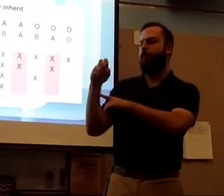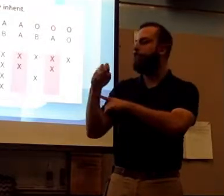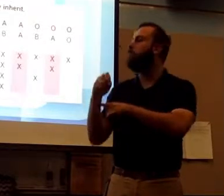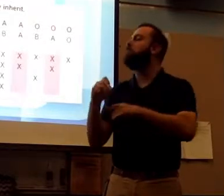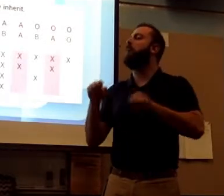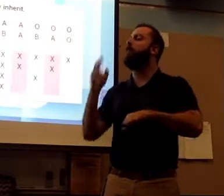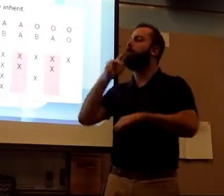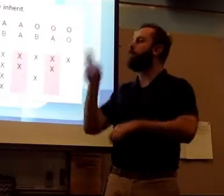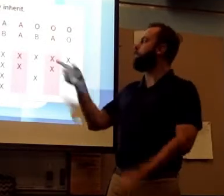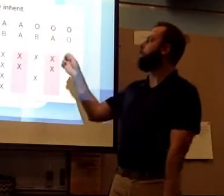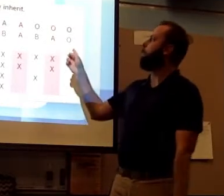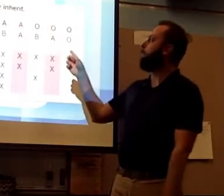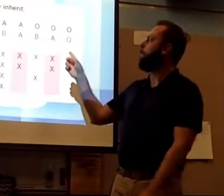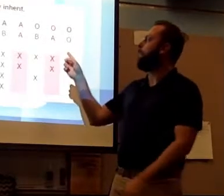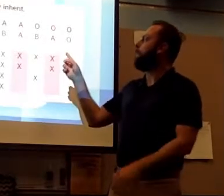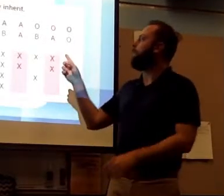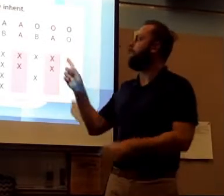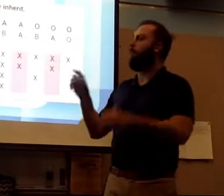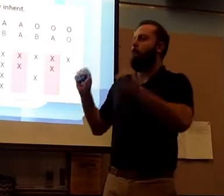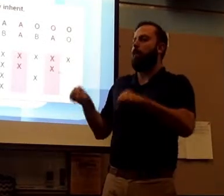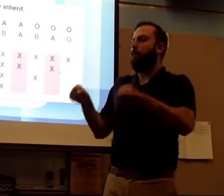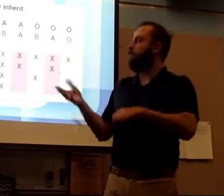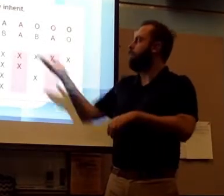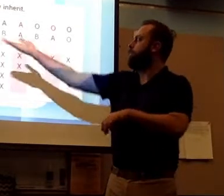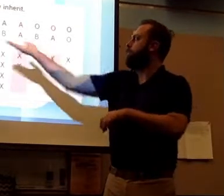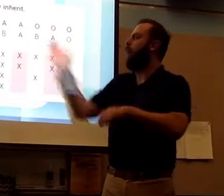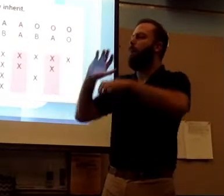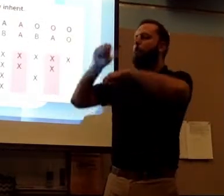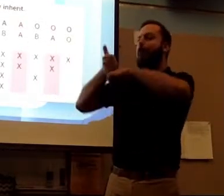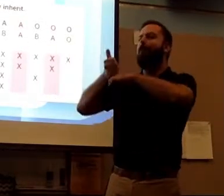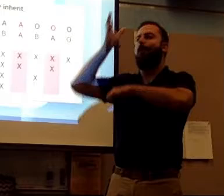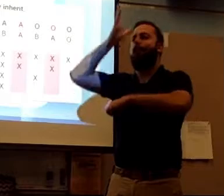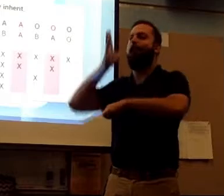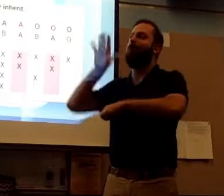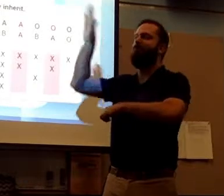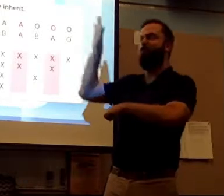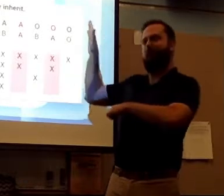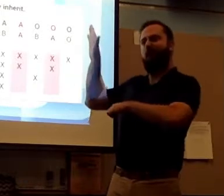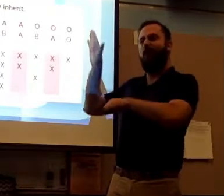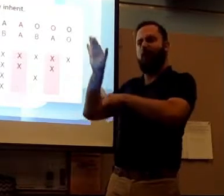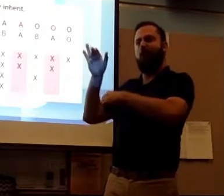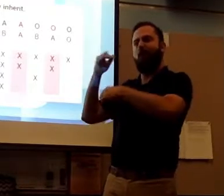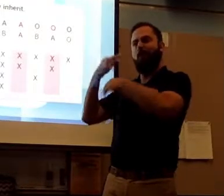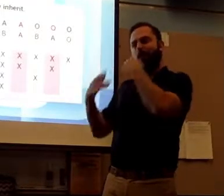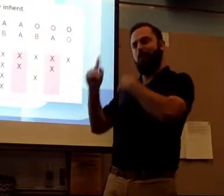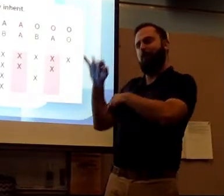see there what the possibilities are based on what your parents' blood types are.